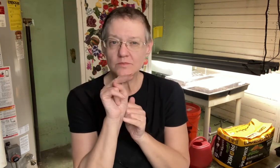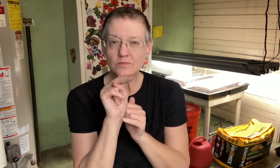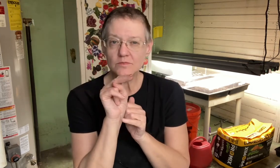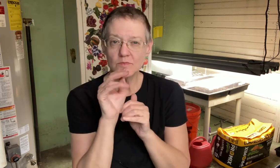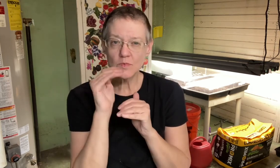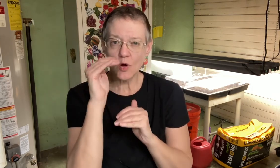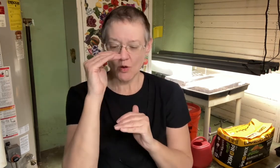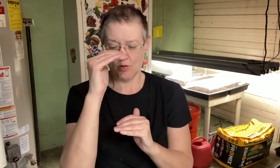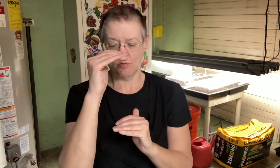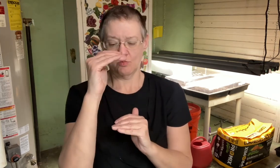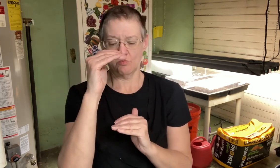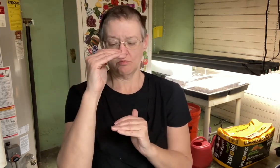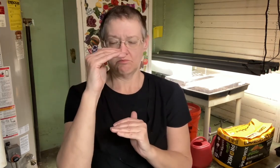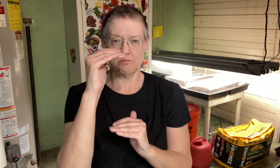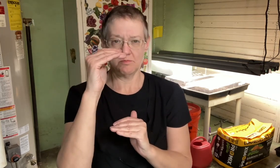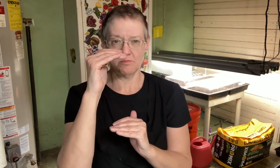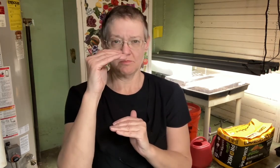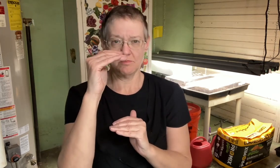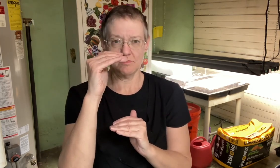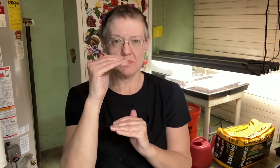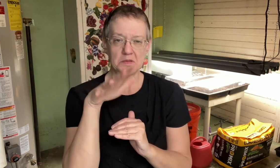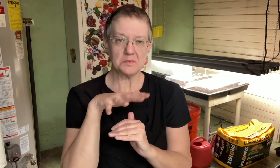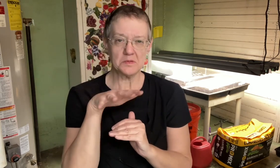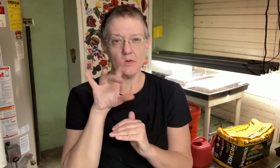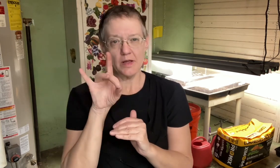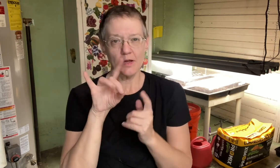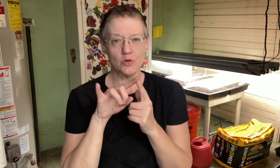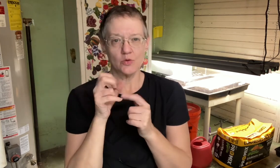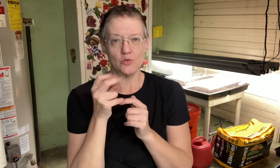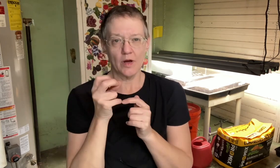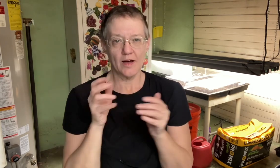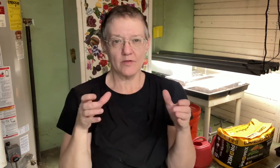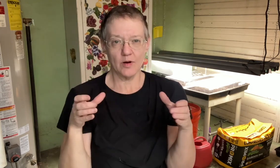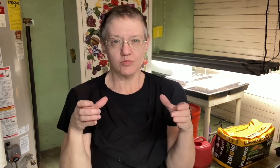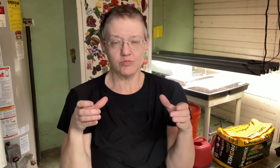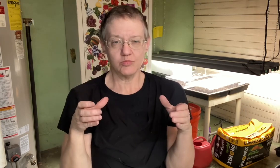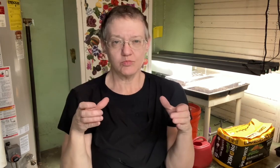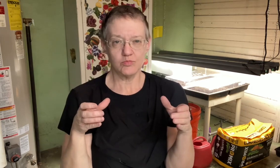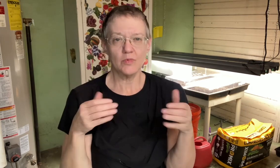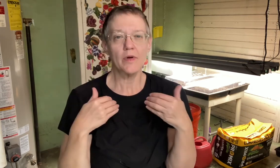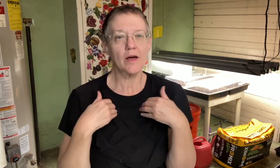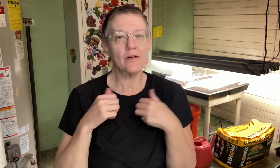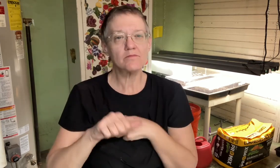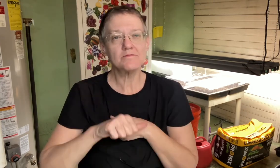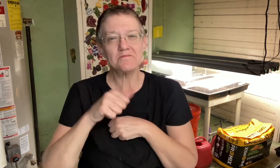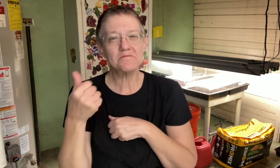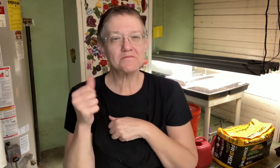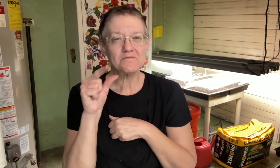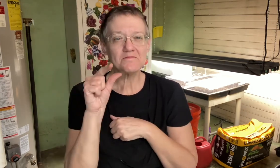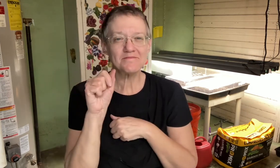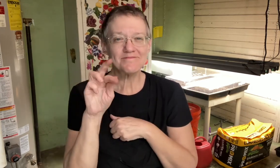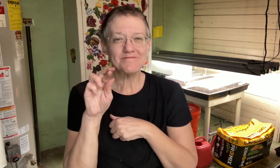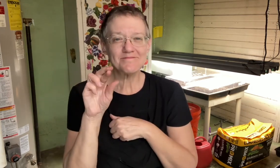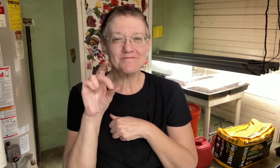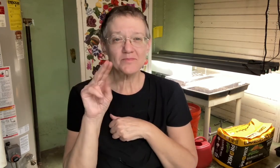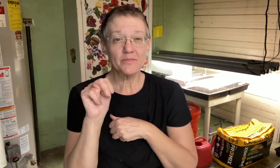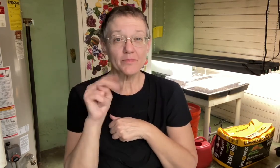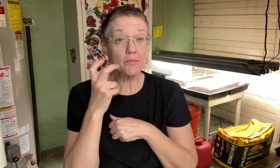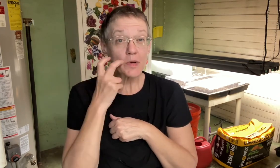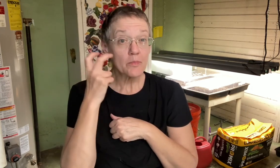going to be an 8-inch plant and about 8 to 12 inches wide. And I have another garden. It's